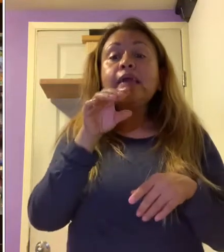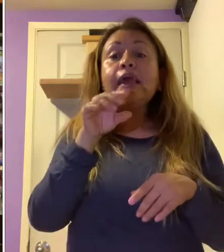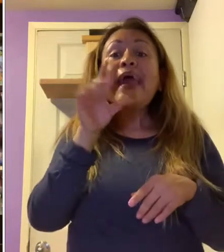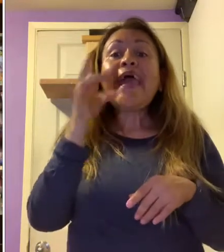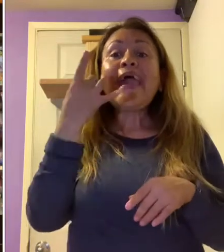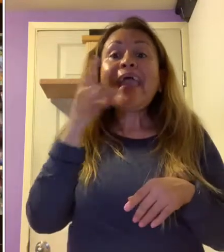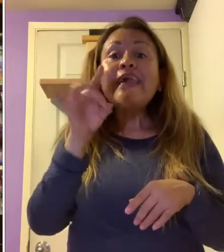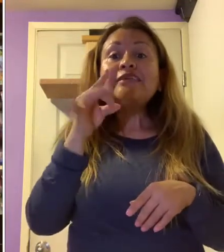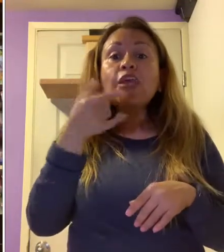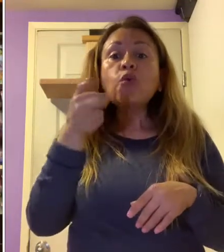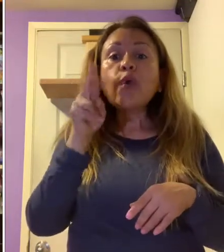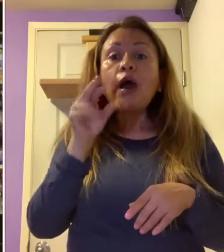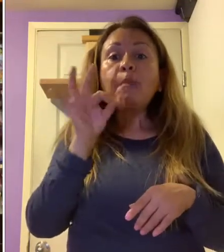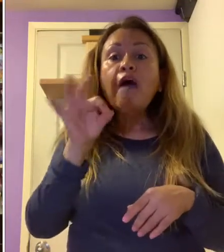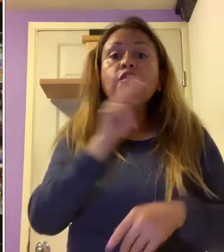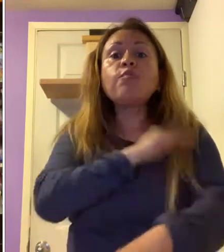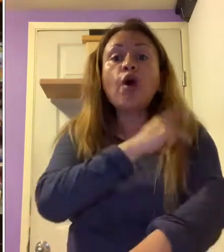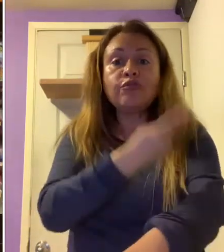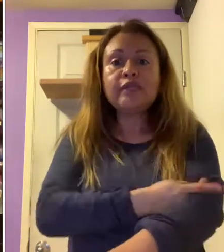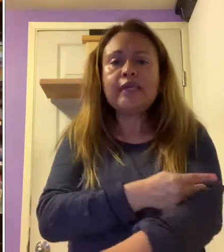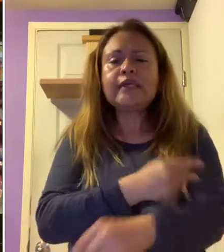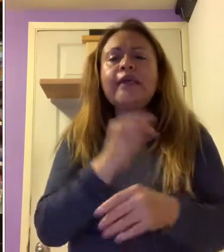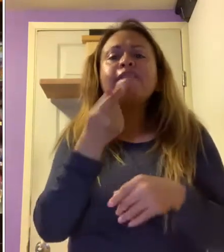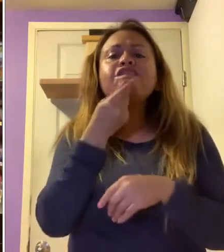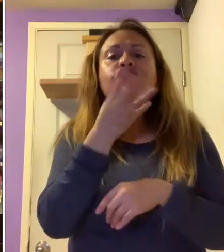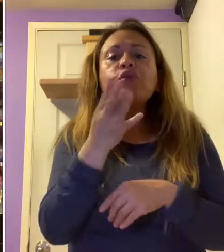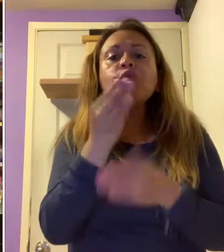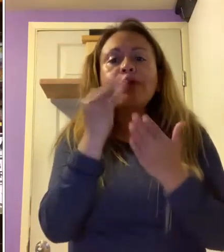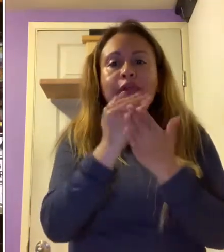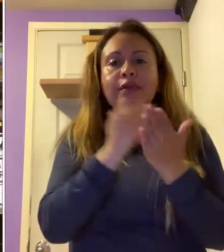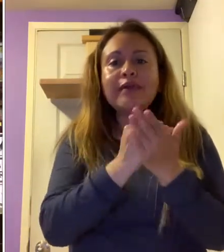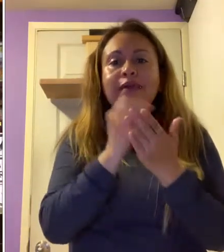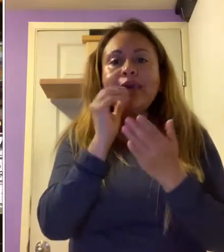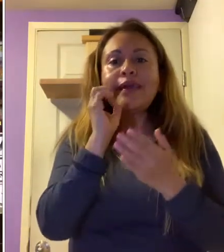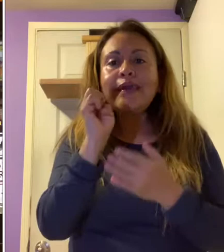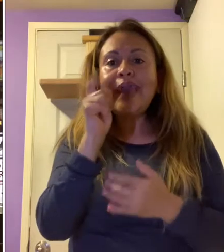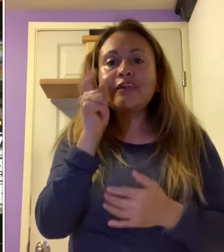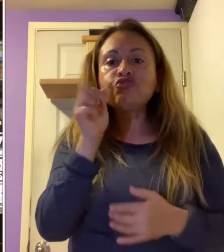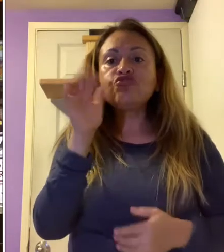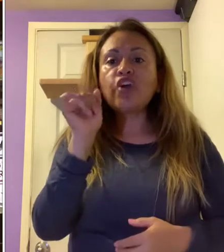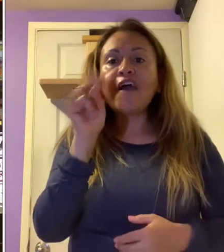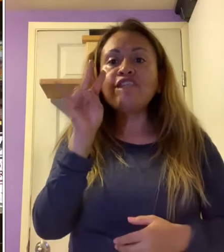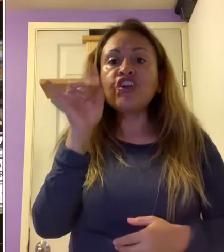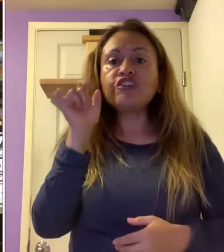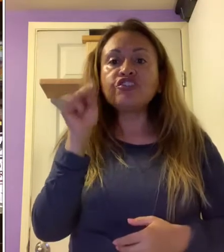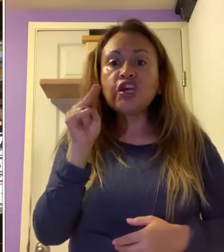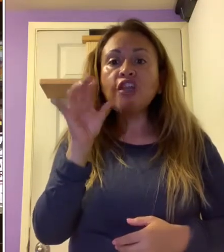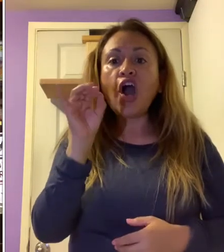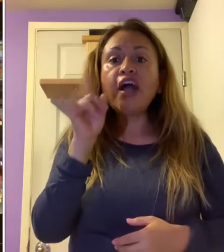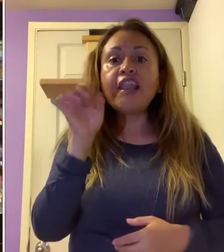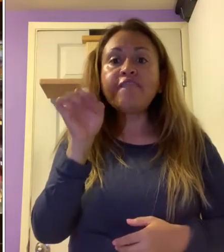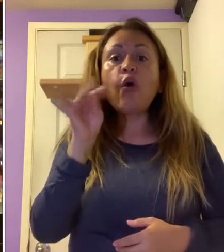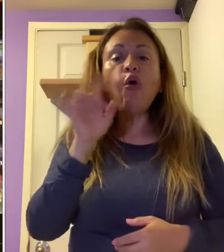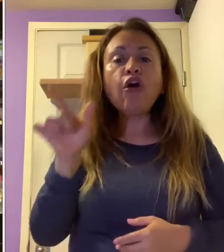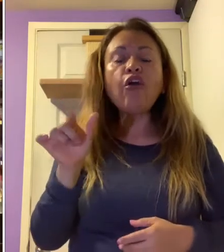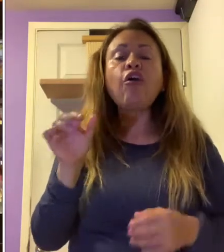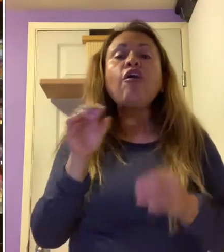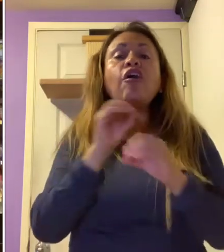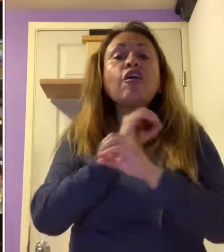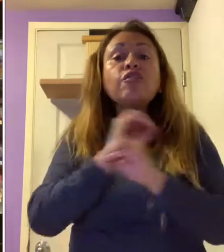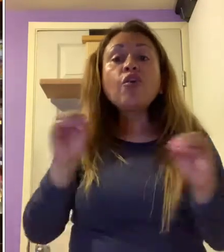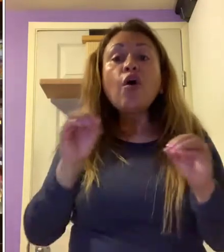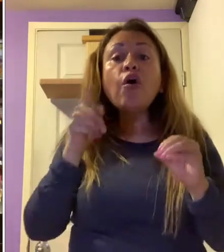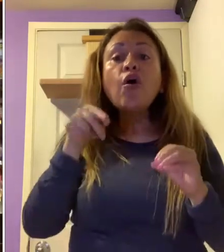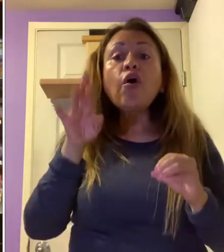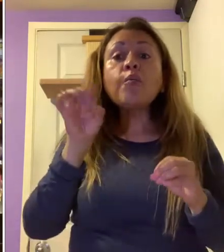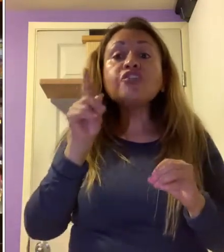Mediterranean-inspired chicken, 18 grams of protein. Once again, minimal ingredients, extra virgin olive oil, not one preservative or